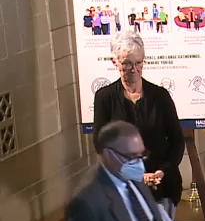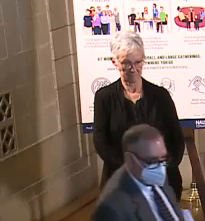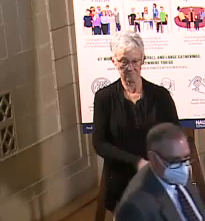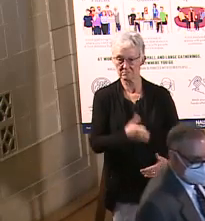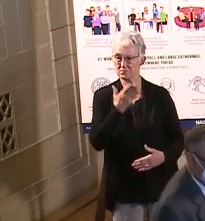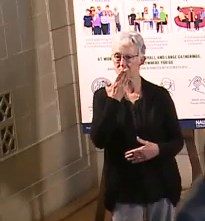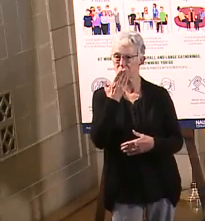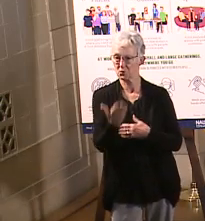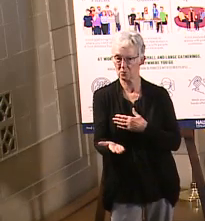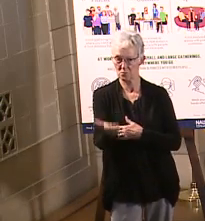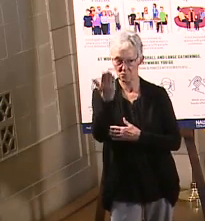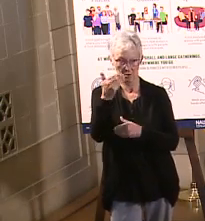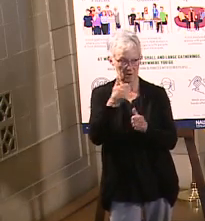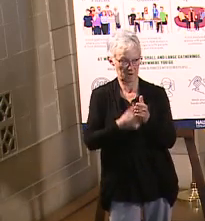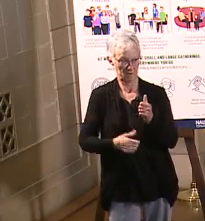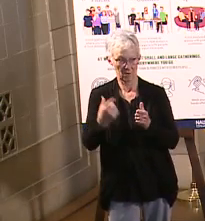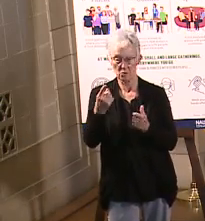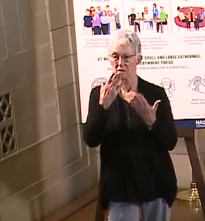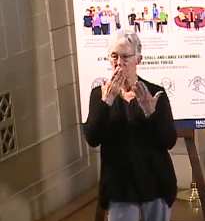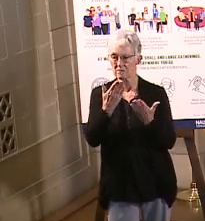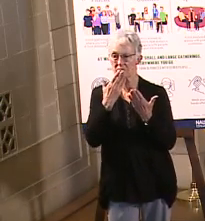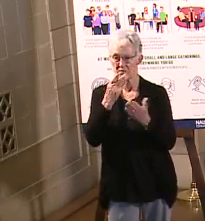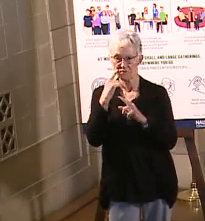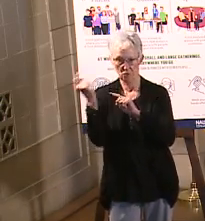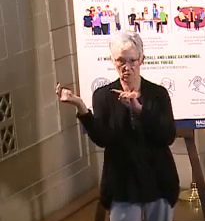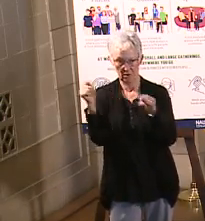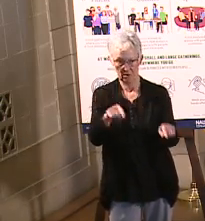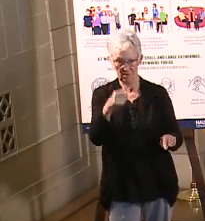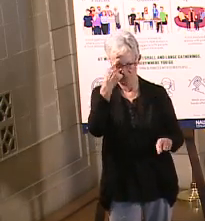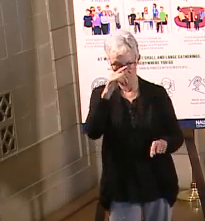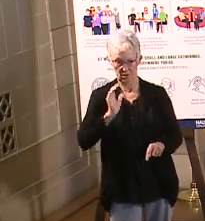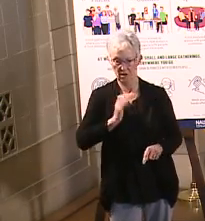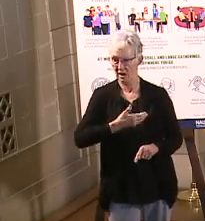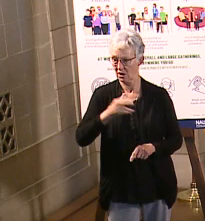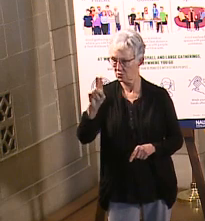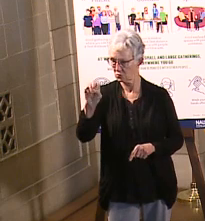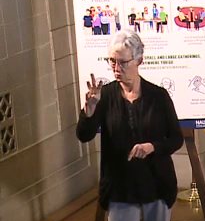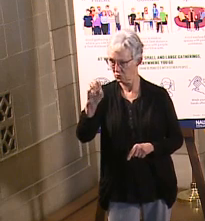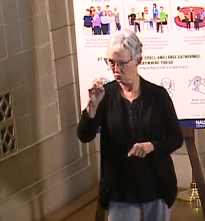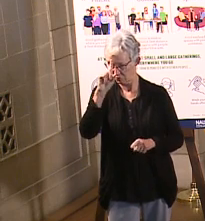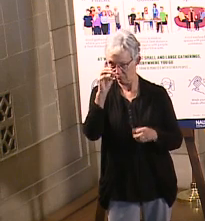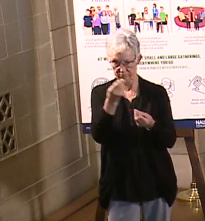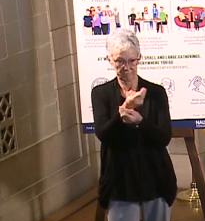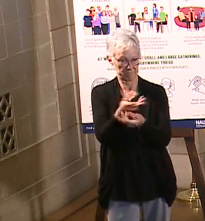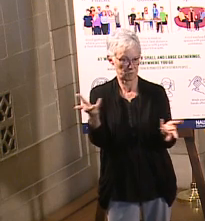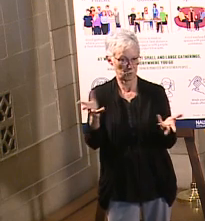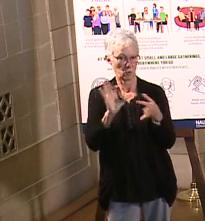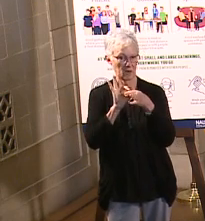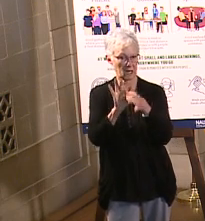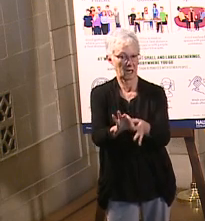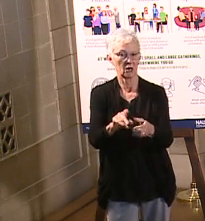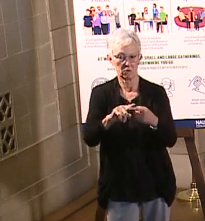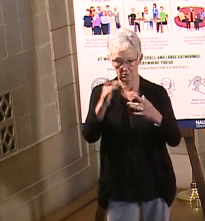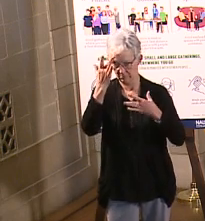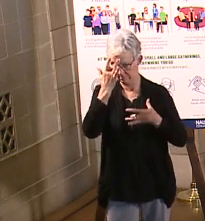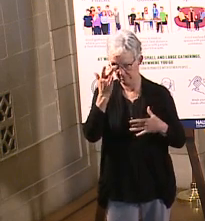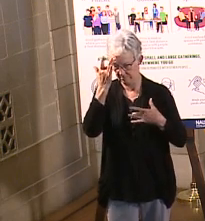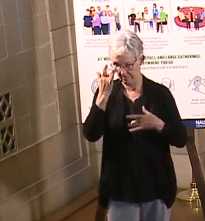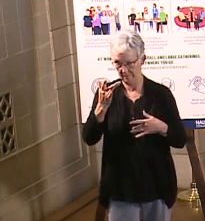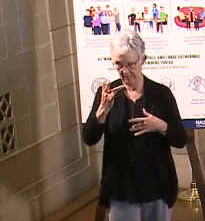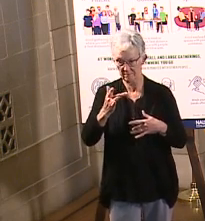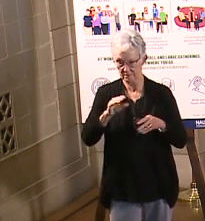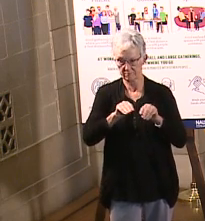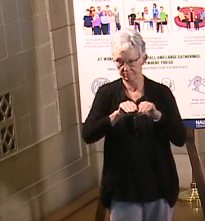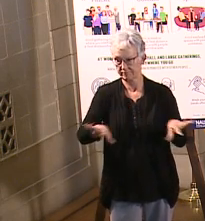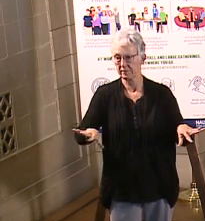All right, good morning, everybody. Thank you for joining us for this press briefing with regard to the state's response to the pandemic. As always, I want to